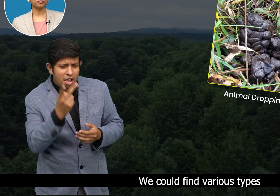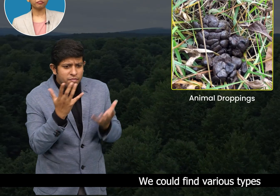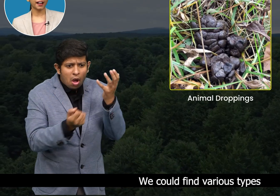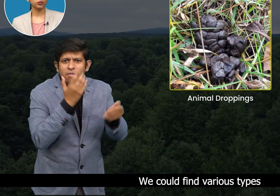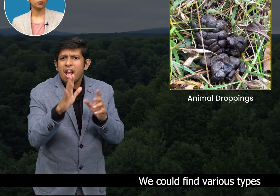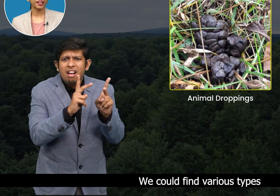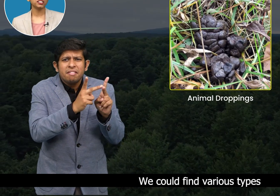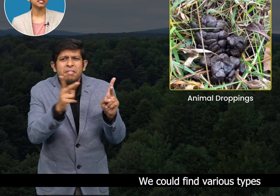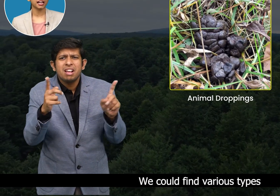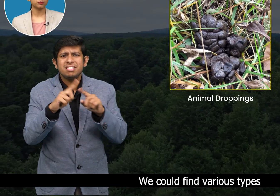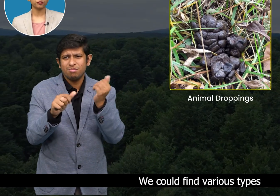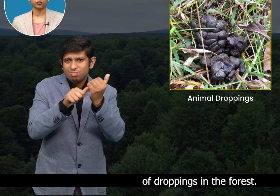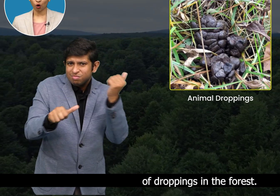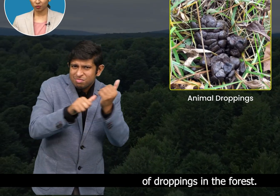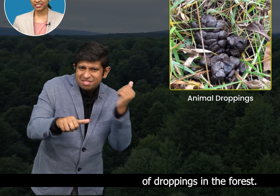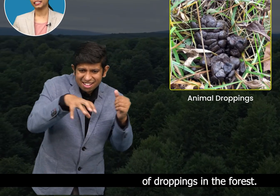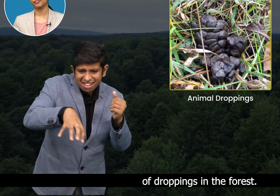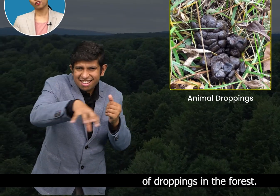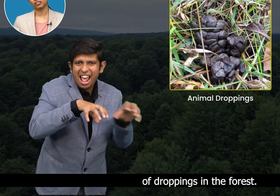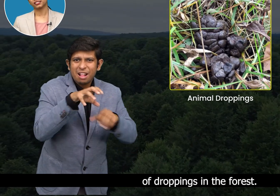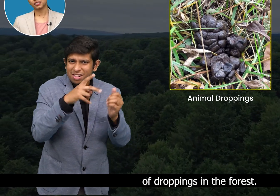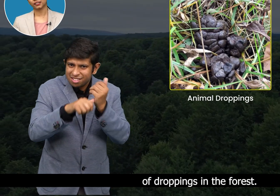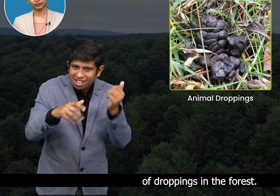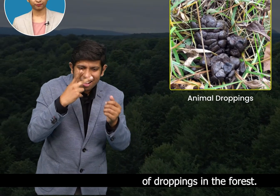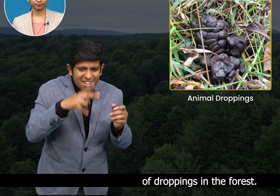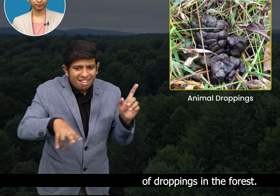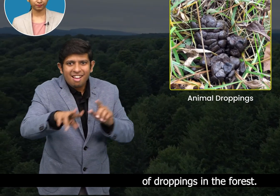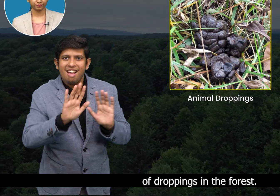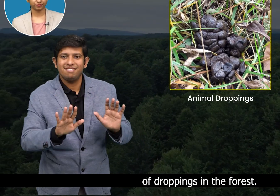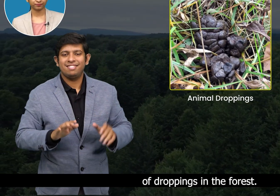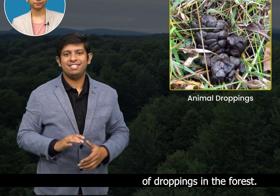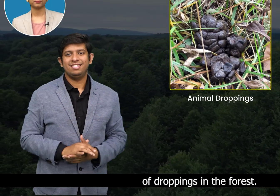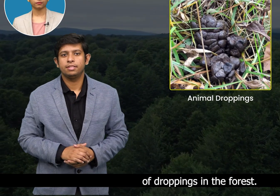We could find various types of droppings in the forest.